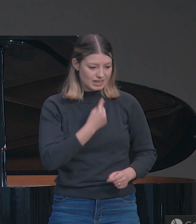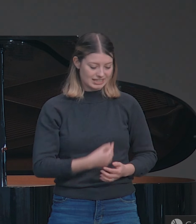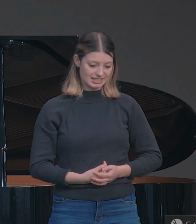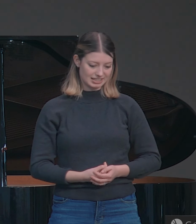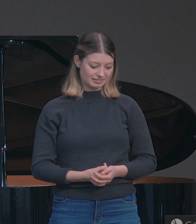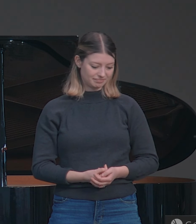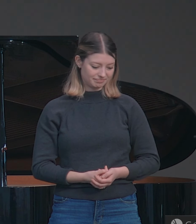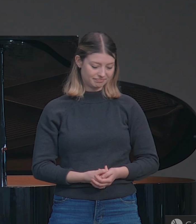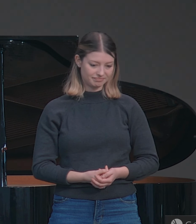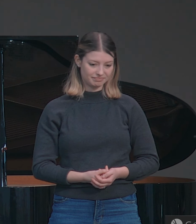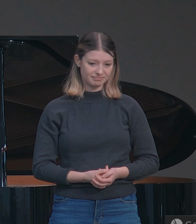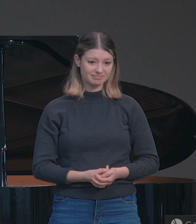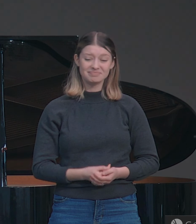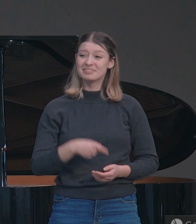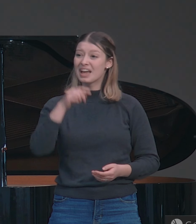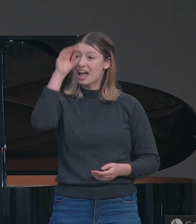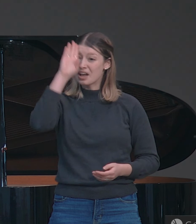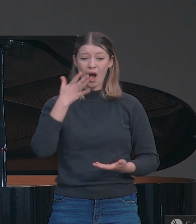He's told you what's good.